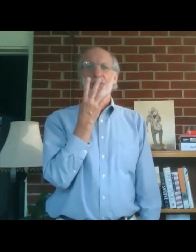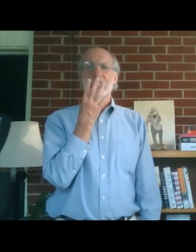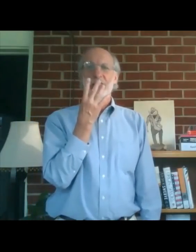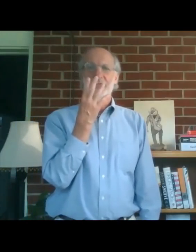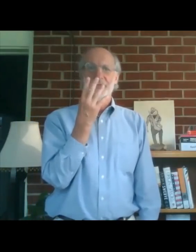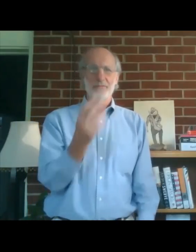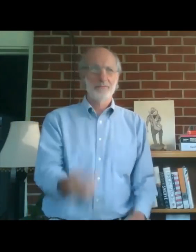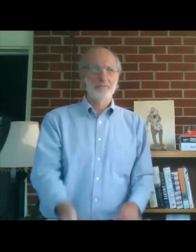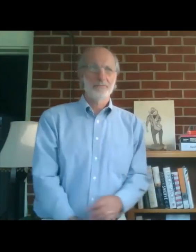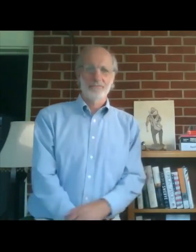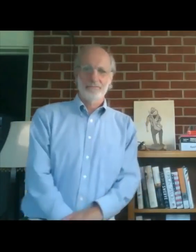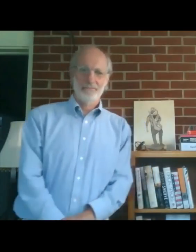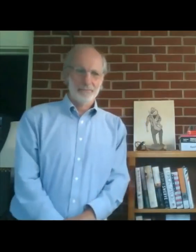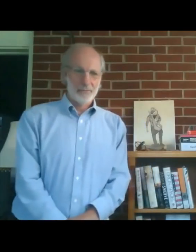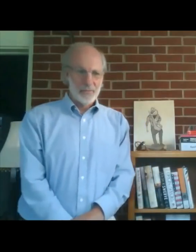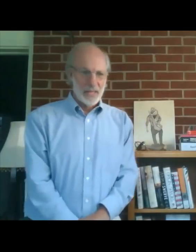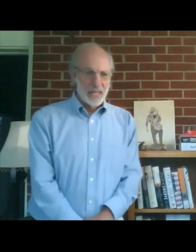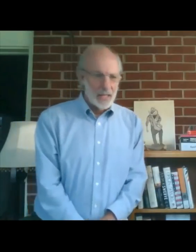Crayon.